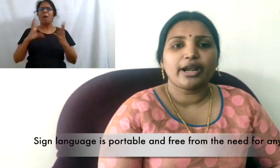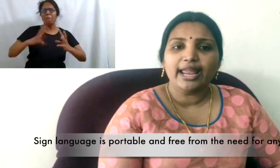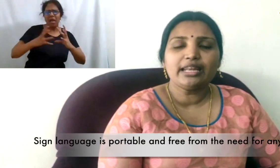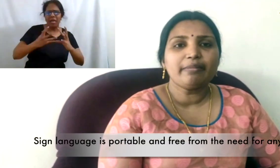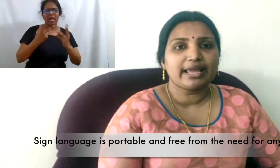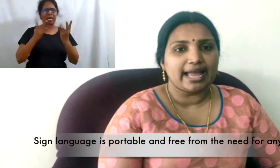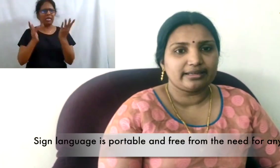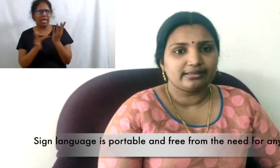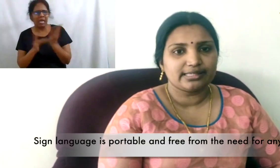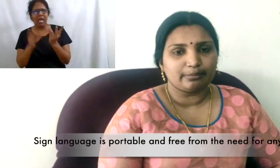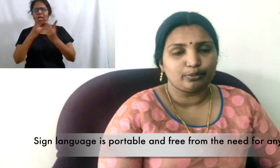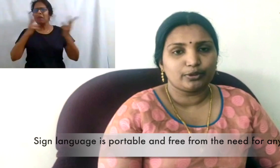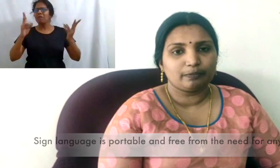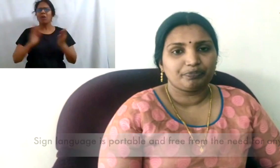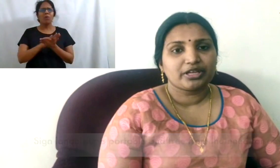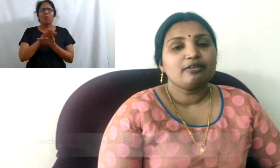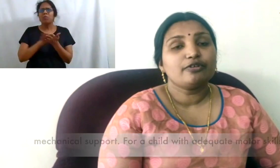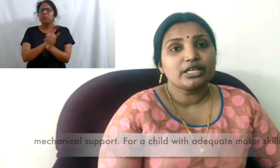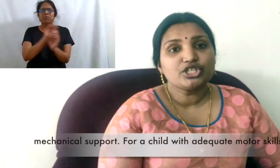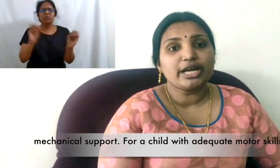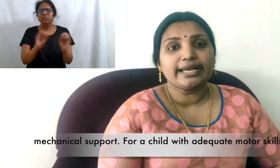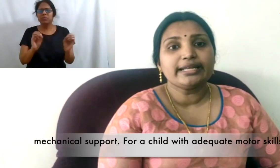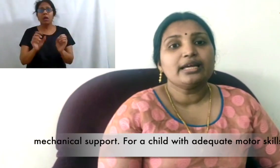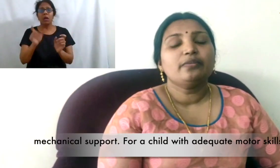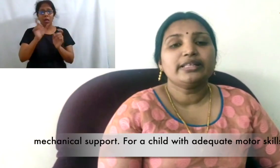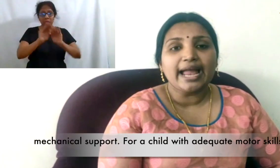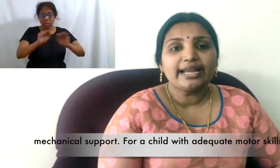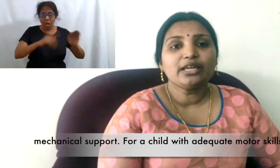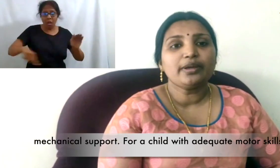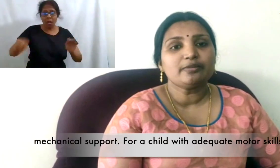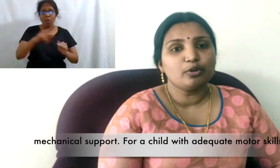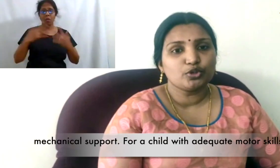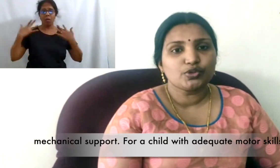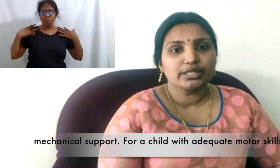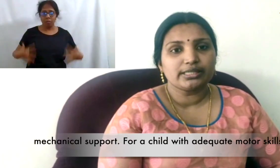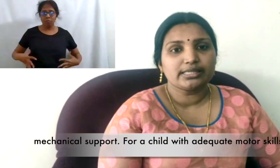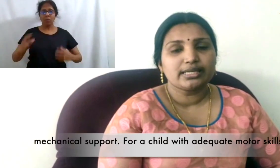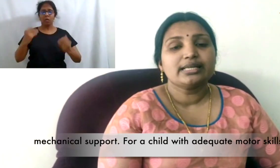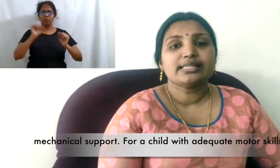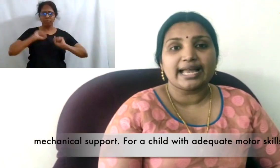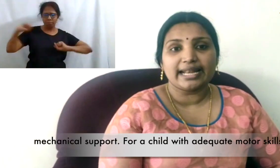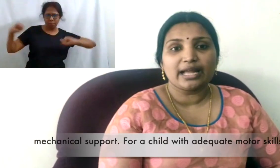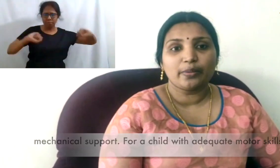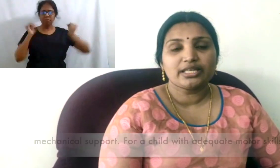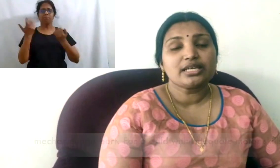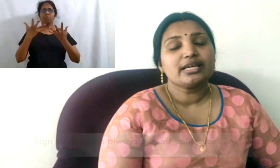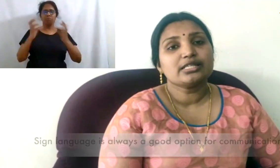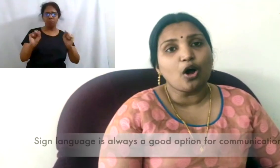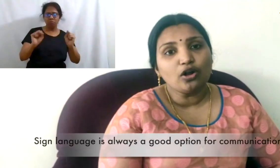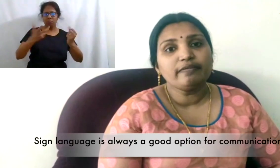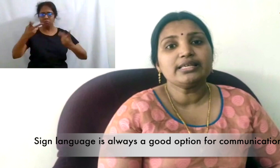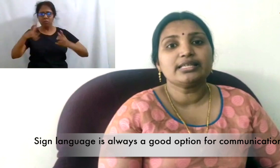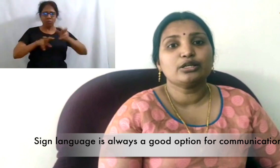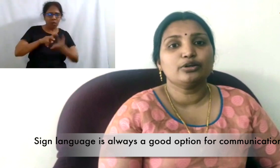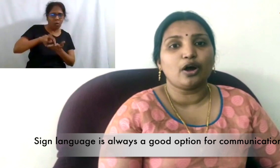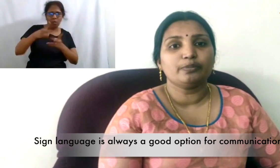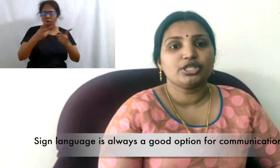any mechanical support. For a child with adequate motor skills, sign language is always a good option